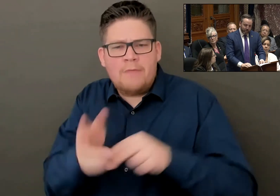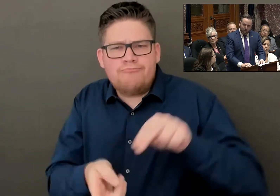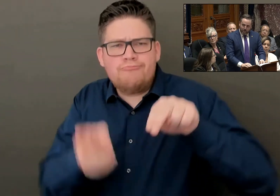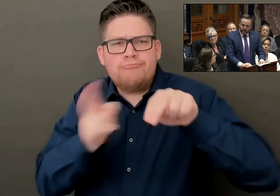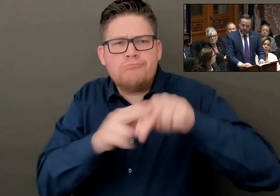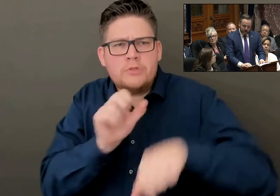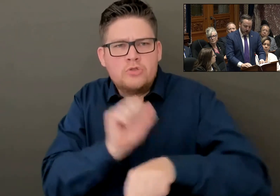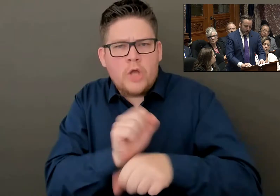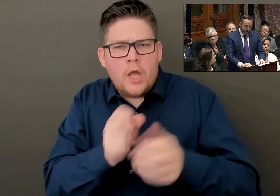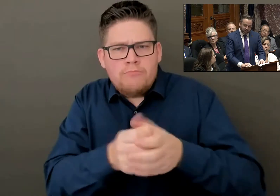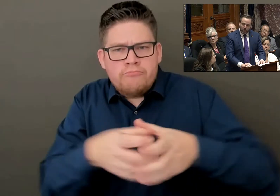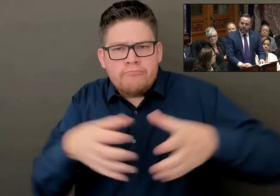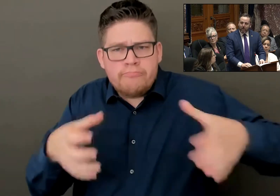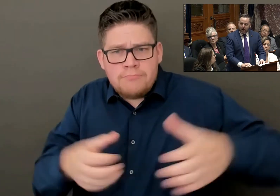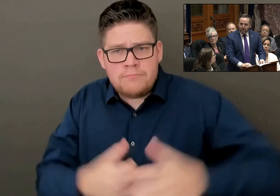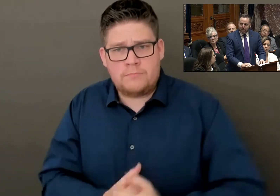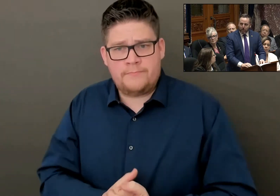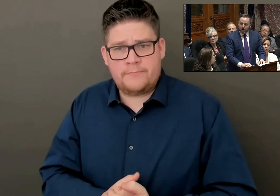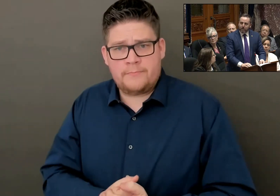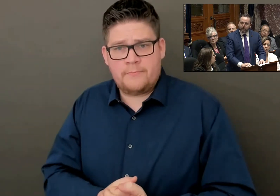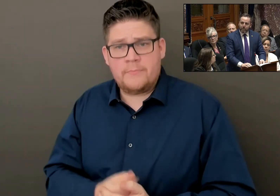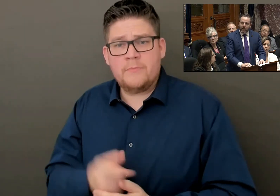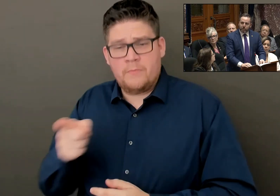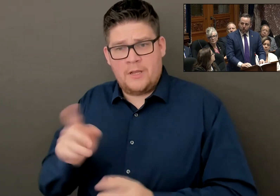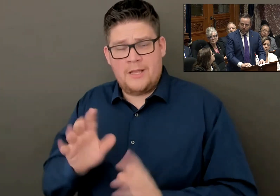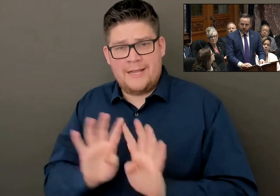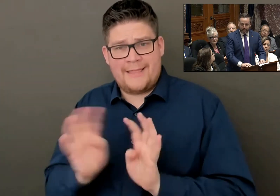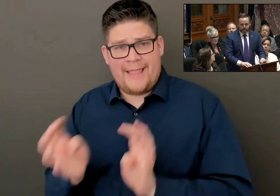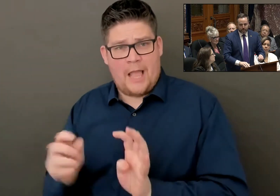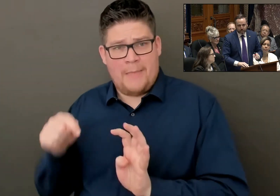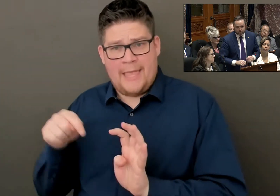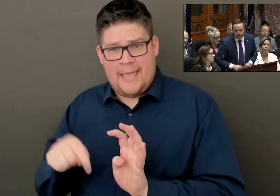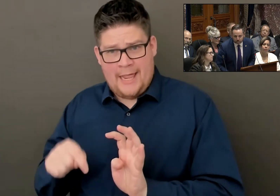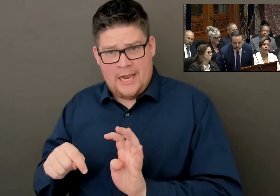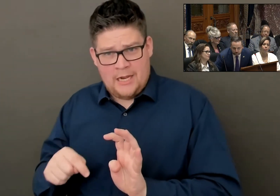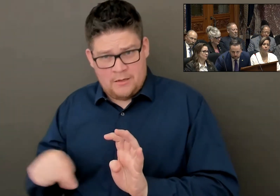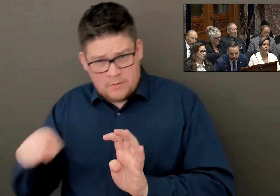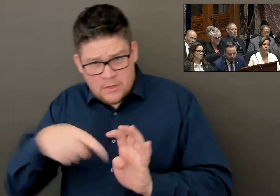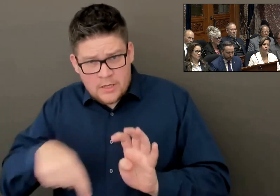poor performance, or does he only fire people for being Jewish?